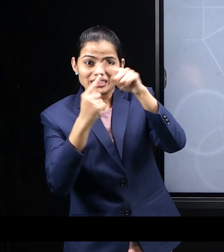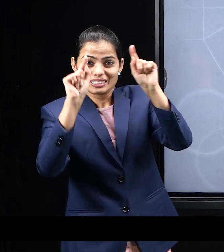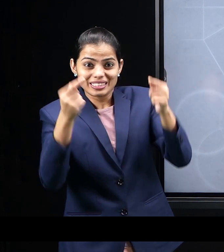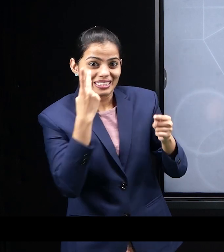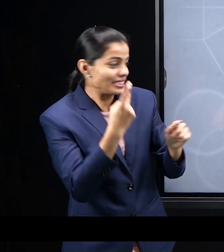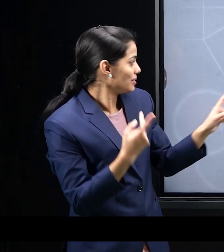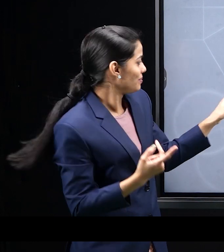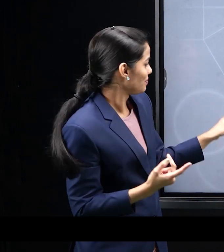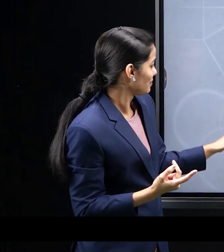and T.